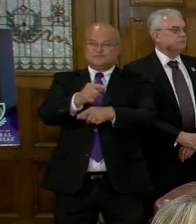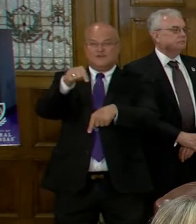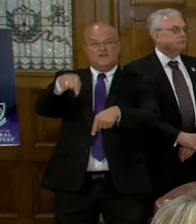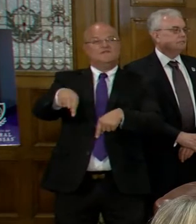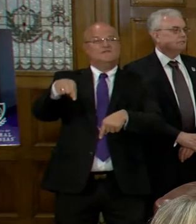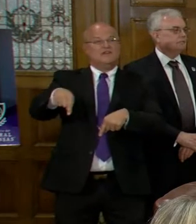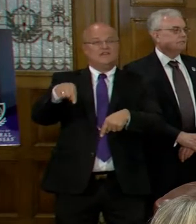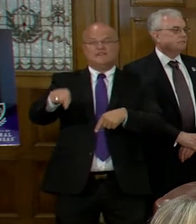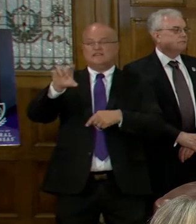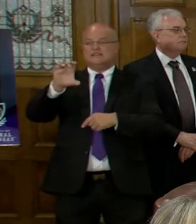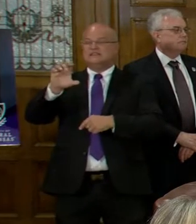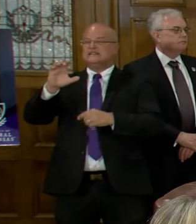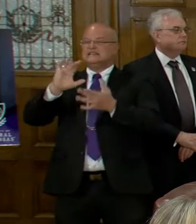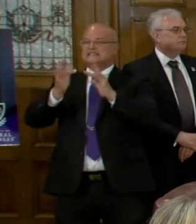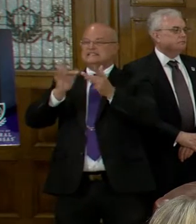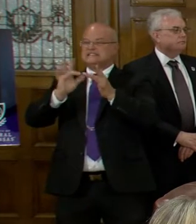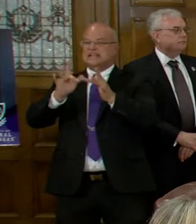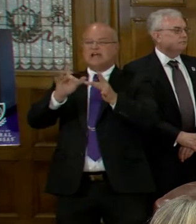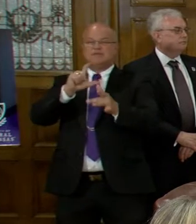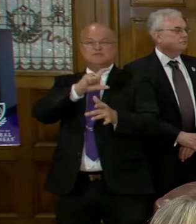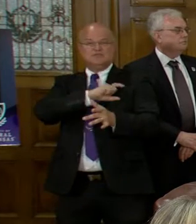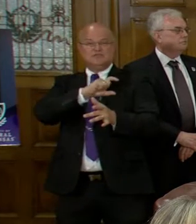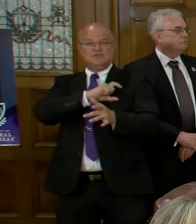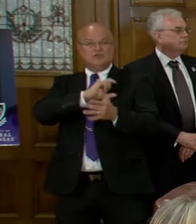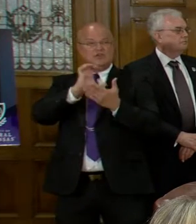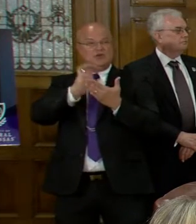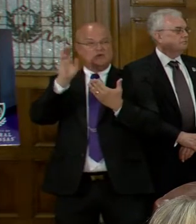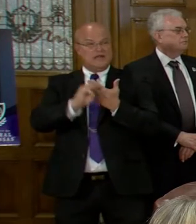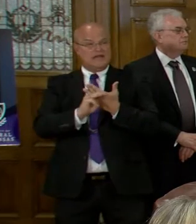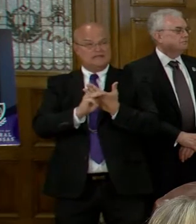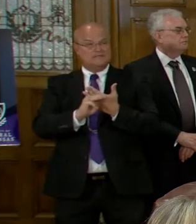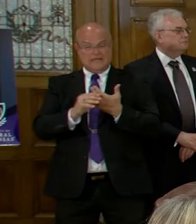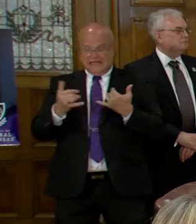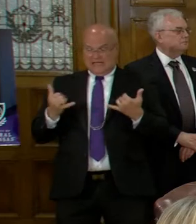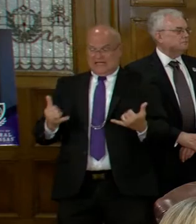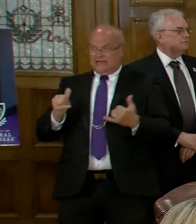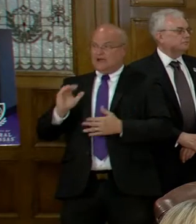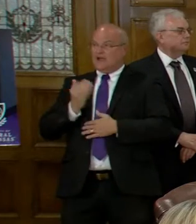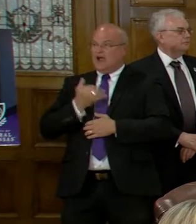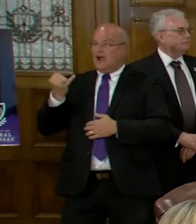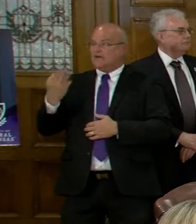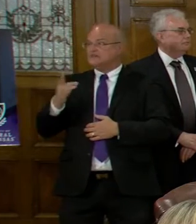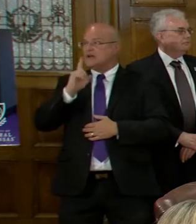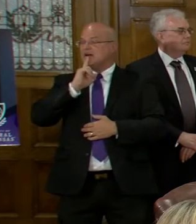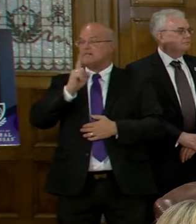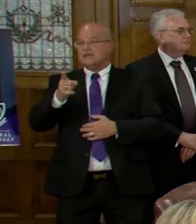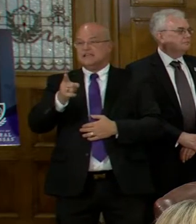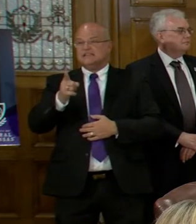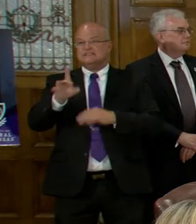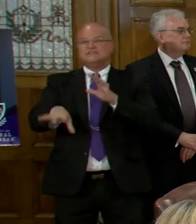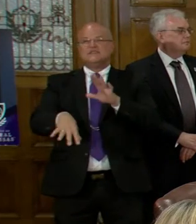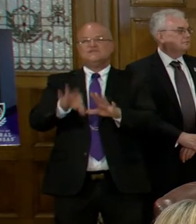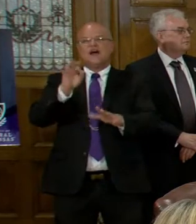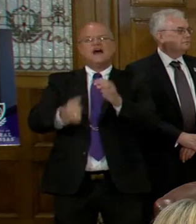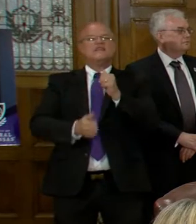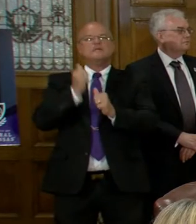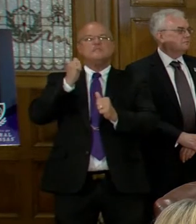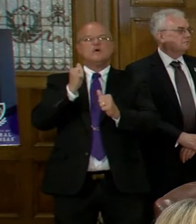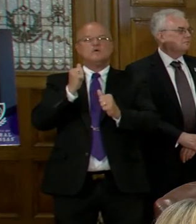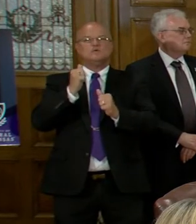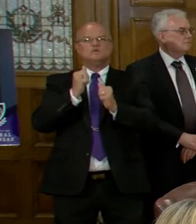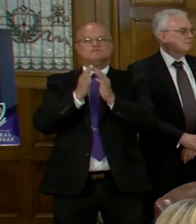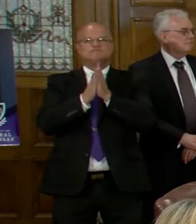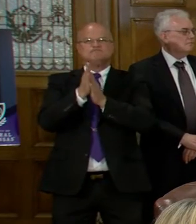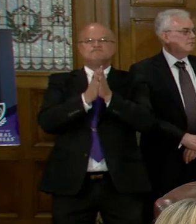this cybersecurity curriculum. And our job in this, I think, is to find the most